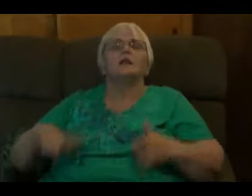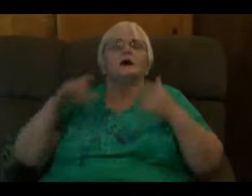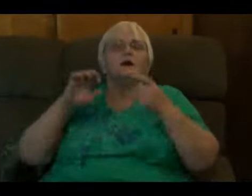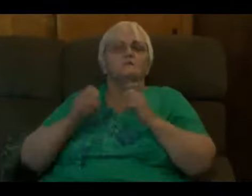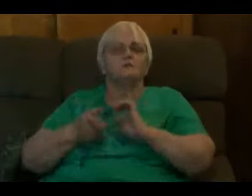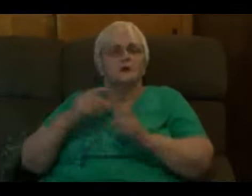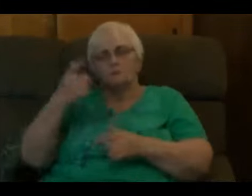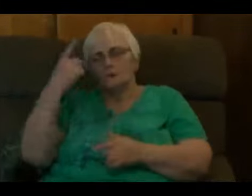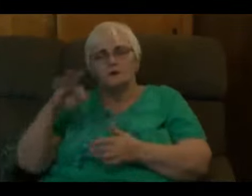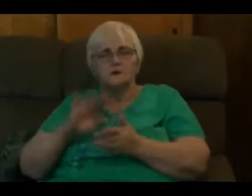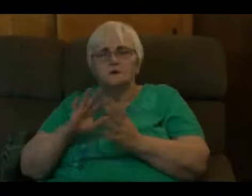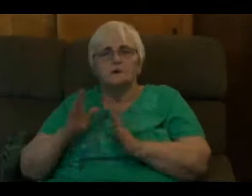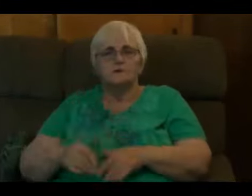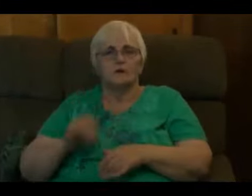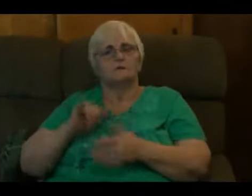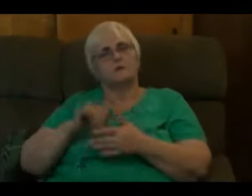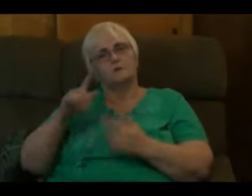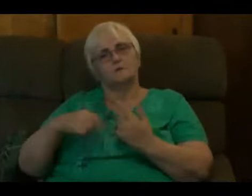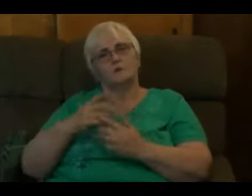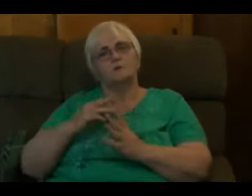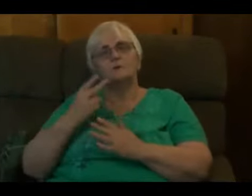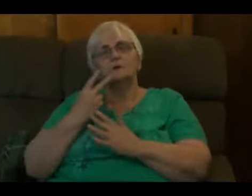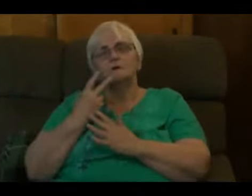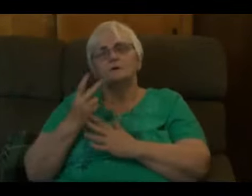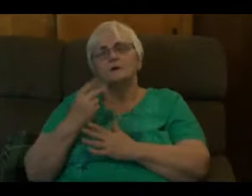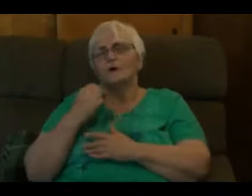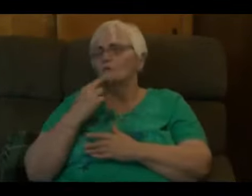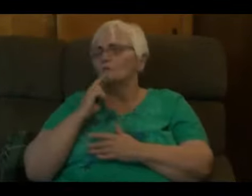Jesus Christ, that's when people see a real God.